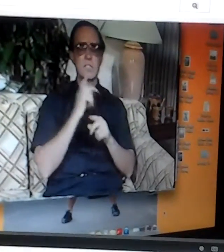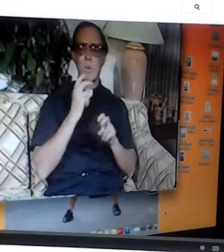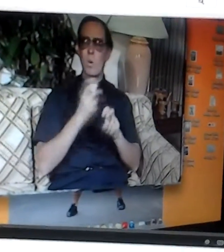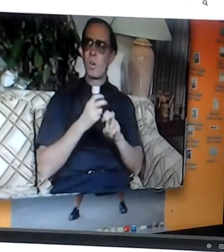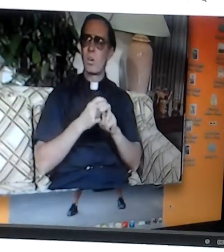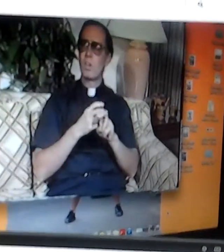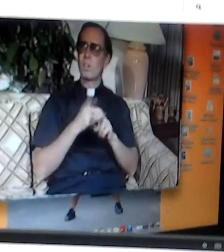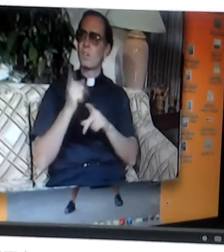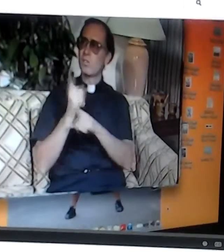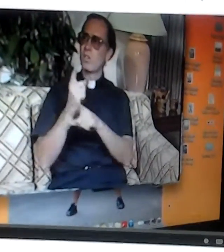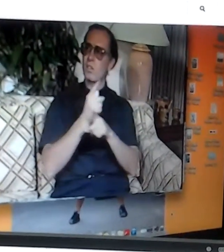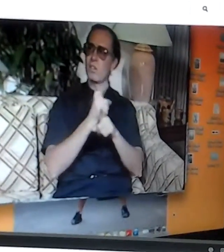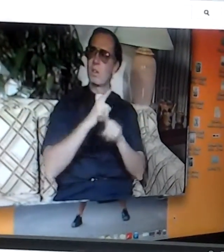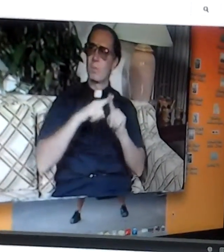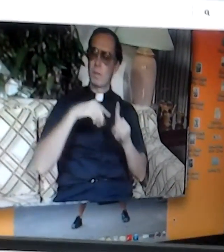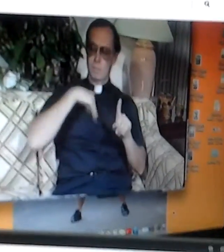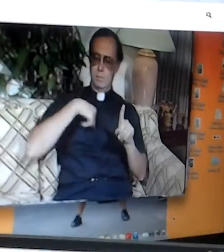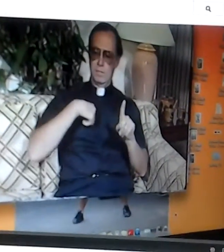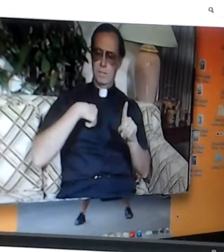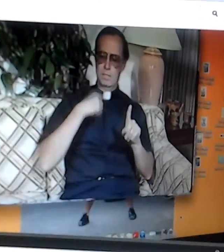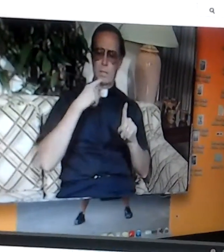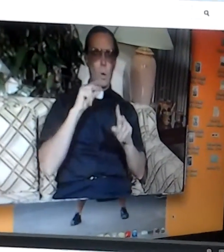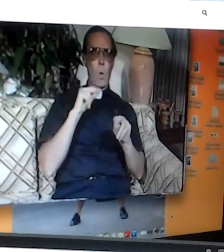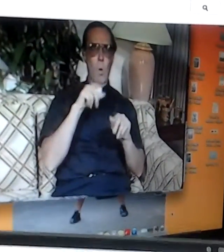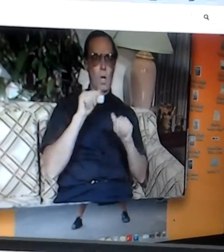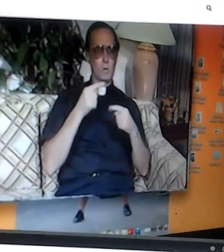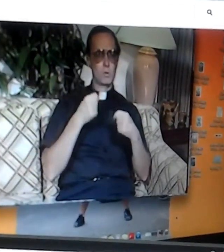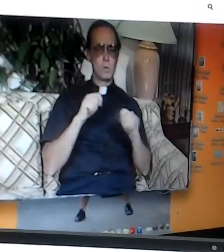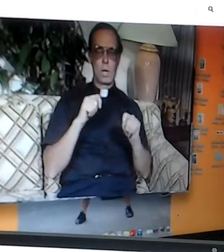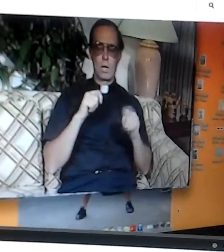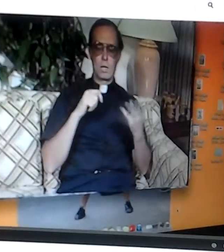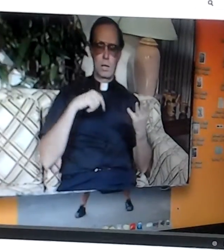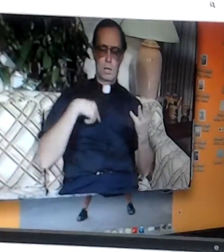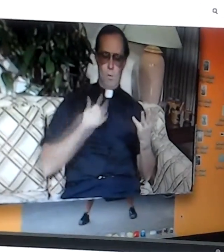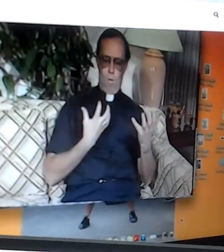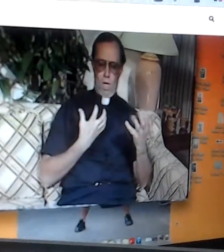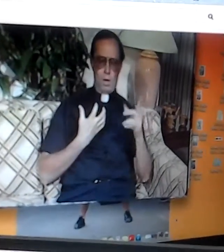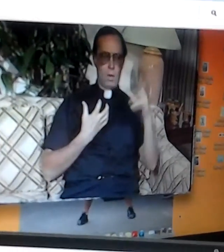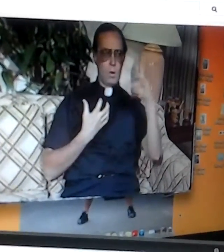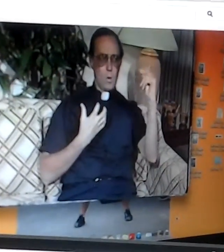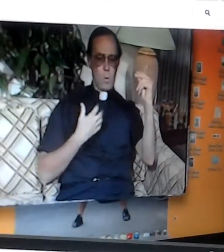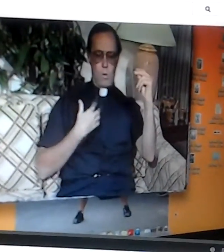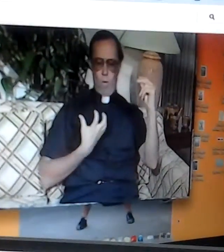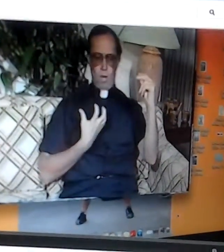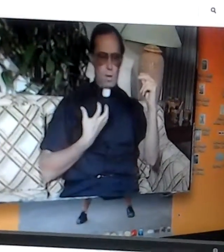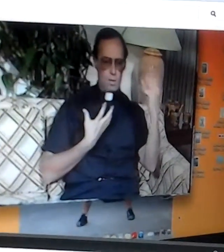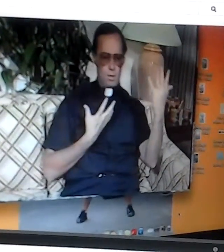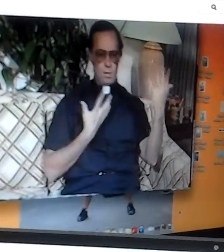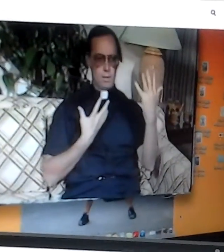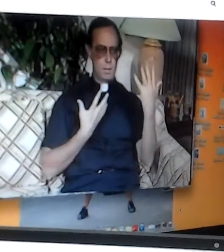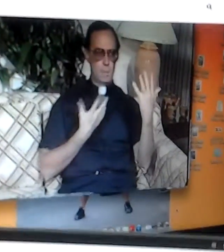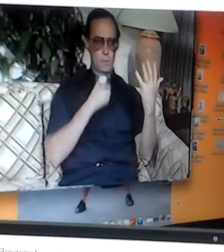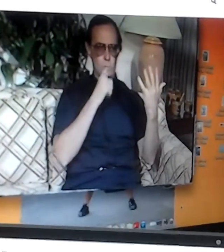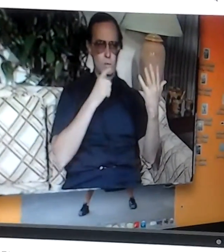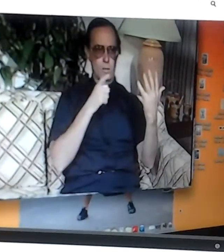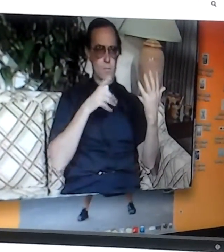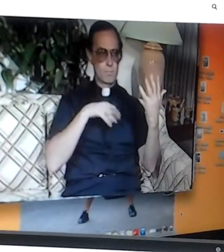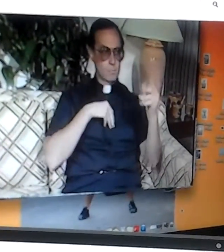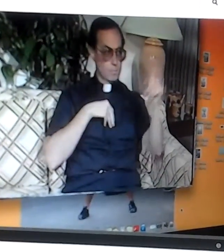Were they really right? It is a problem, but I figured I would try. I want to go to